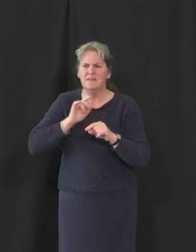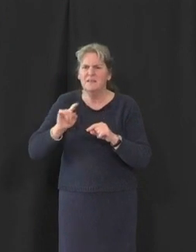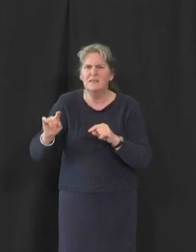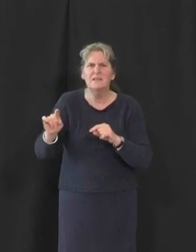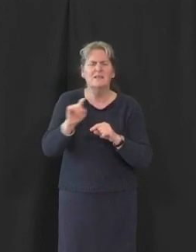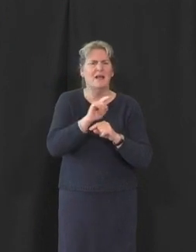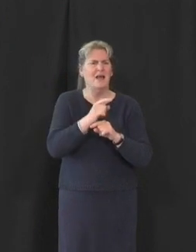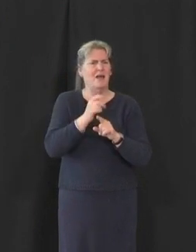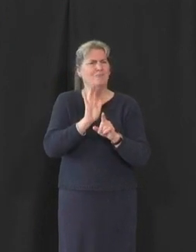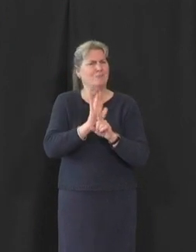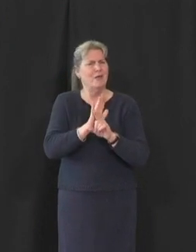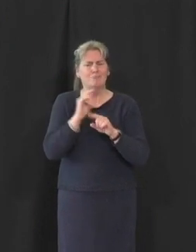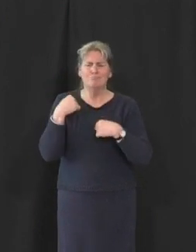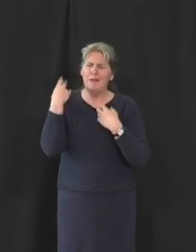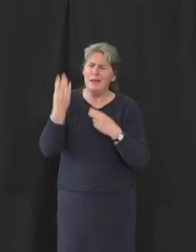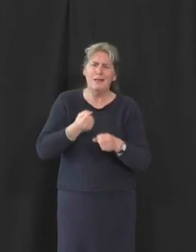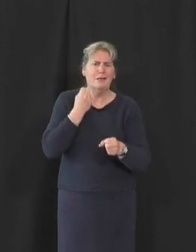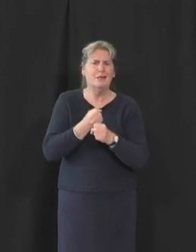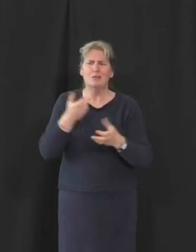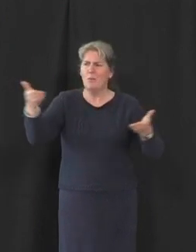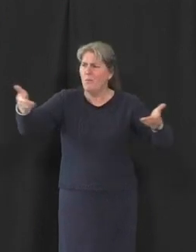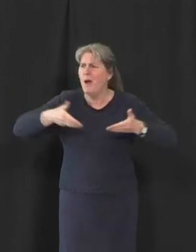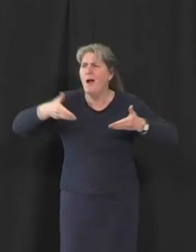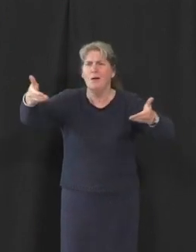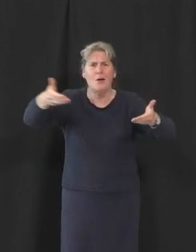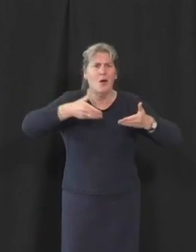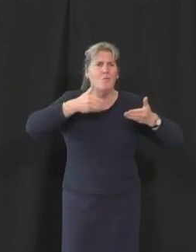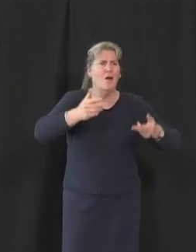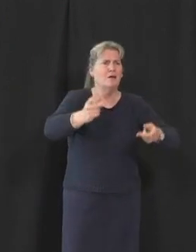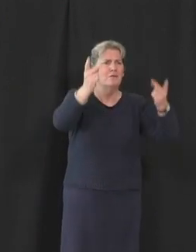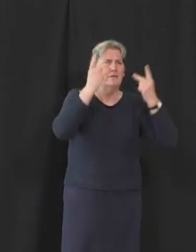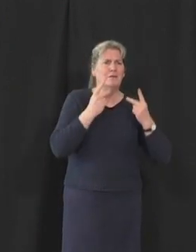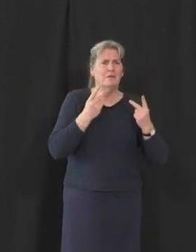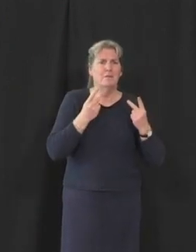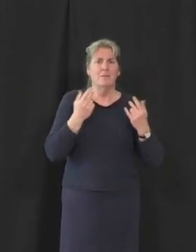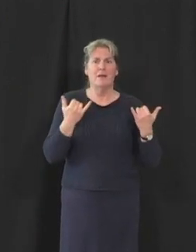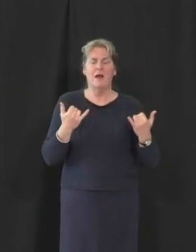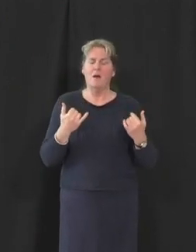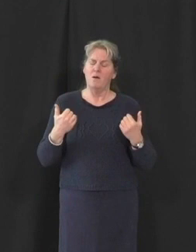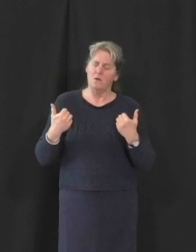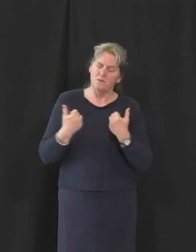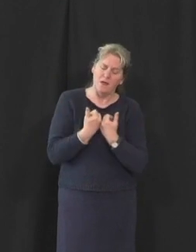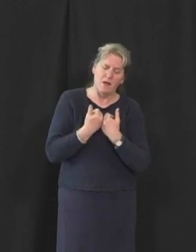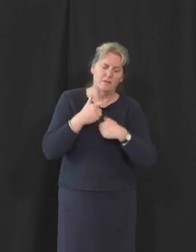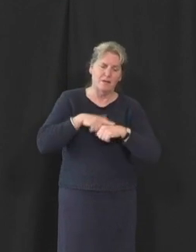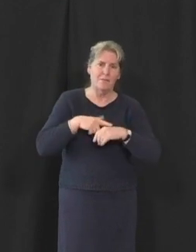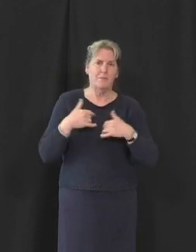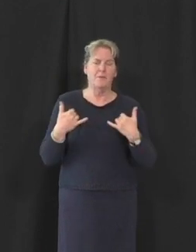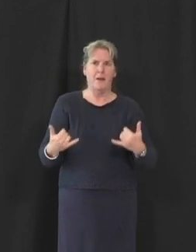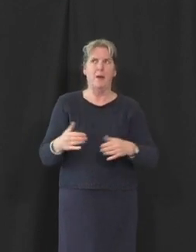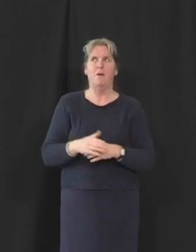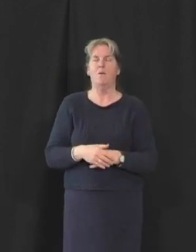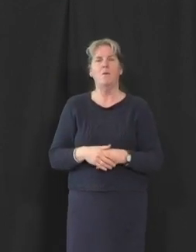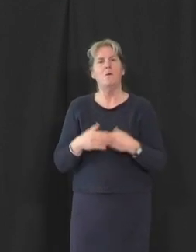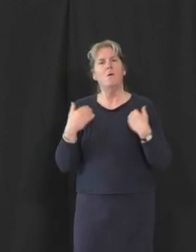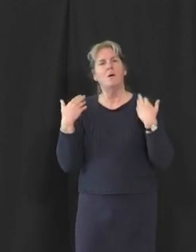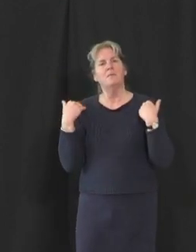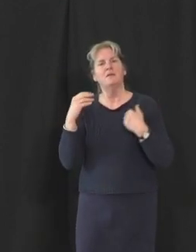welcome visitors each year. These are extremely challenging times. I know that Minister